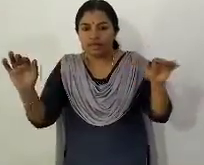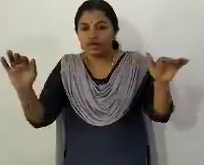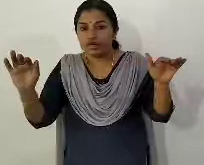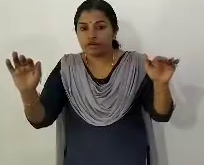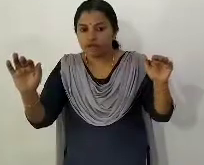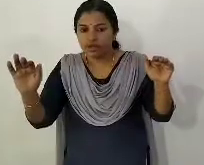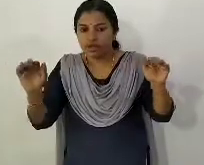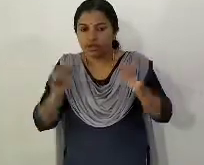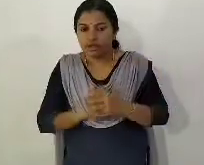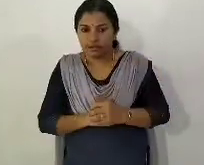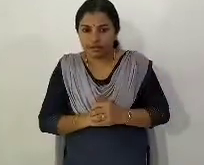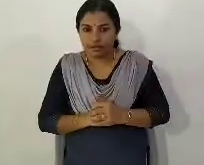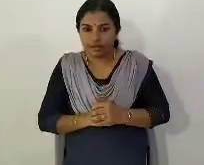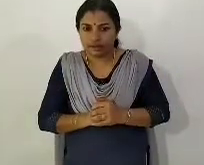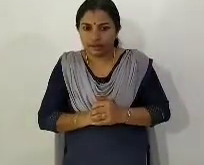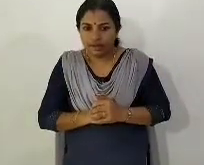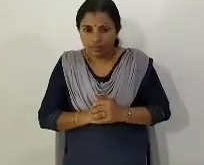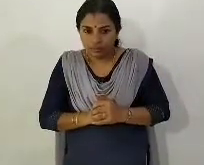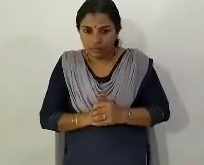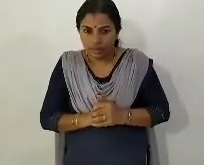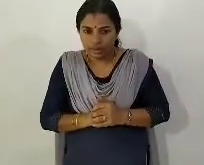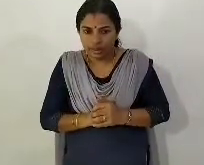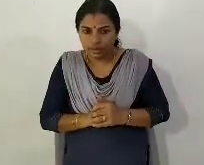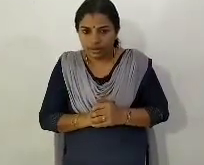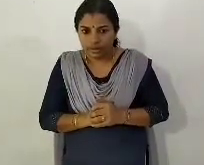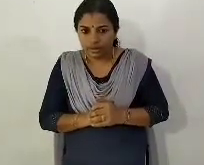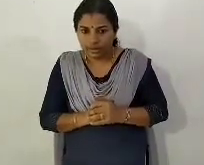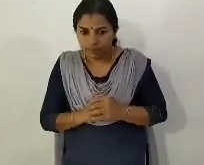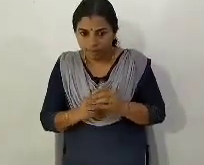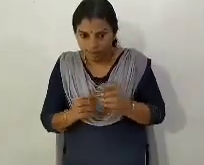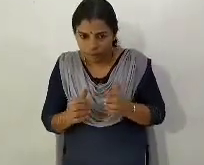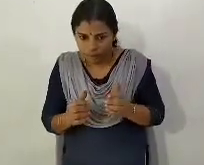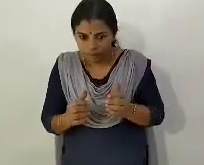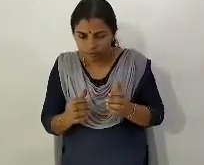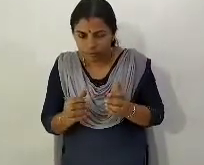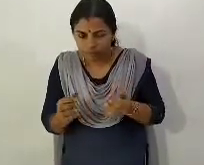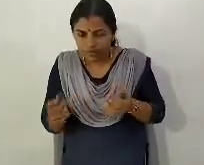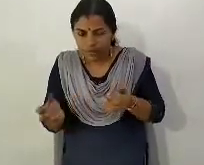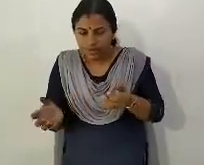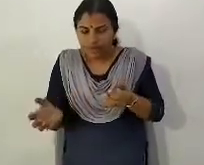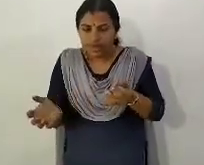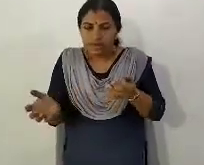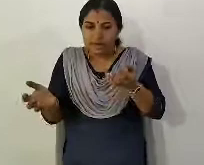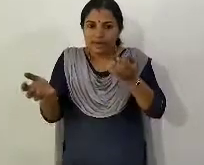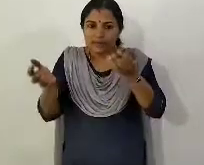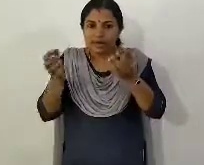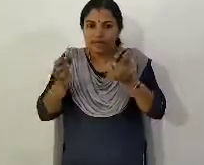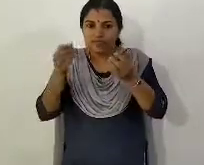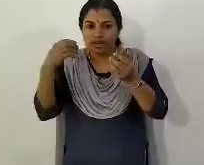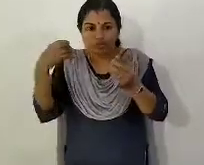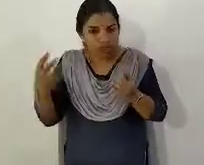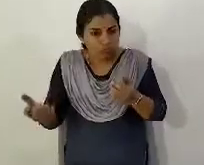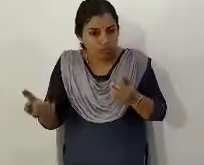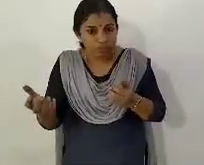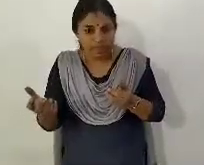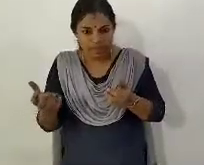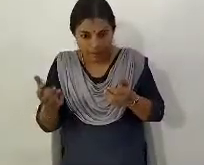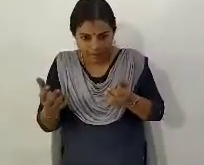Clarity is not losing. Why? Because when we zoom the